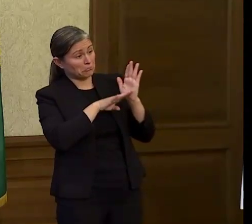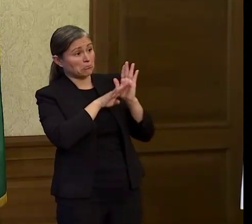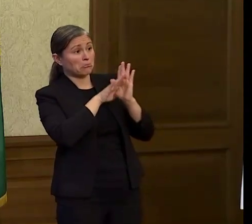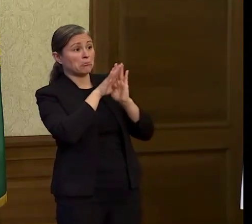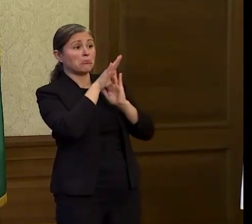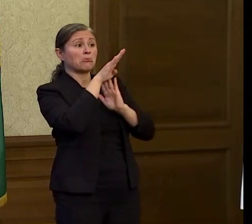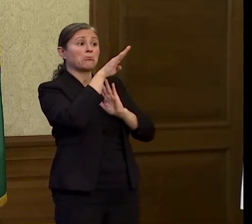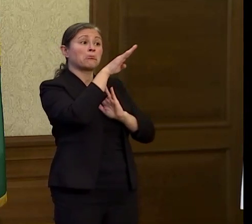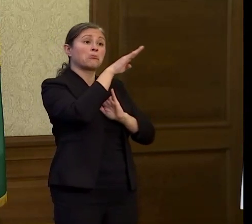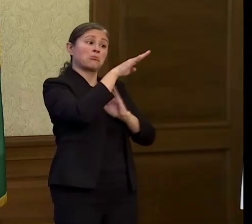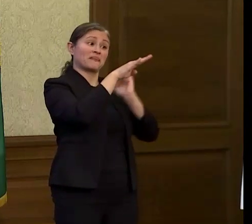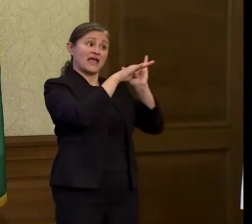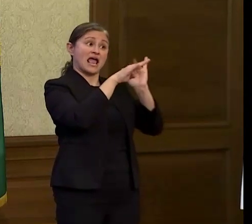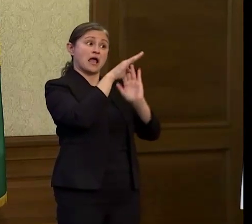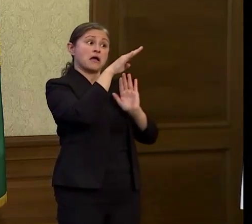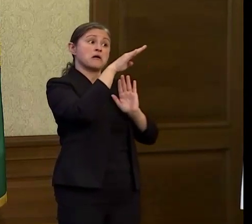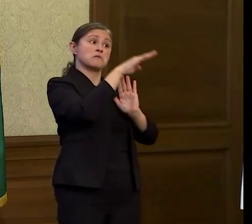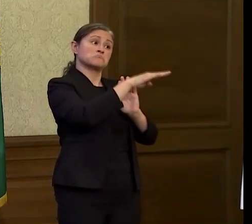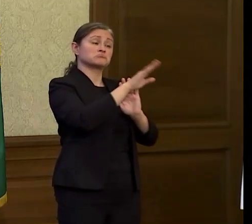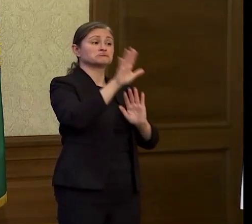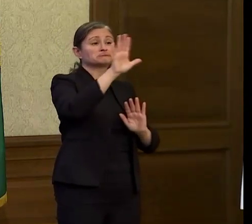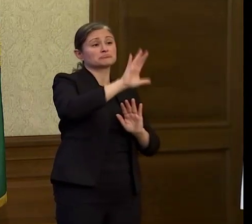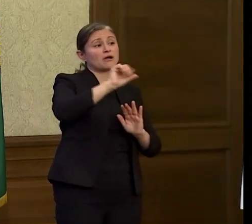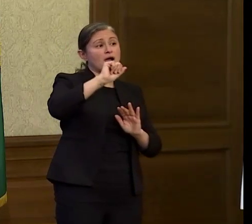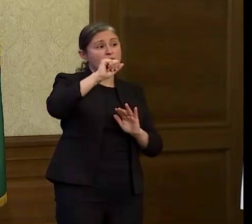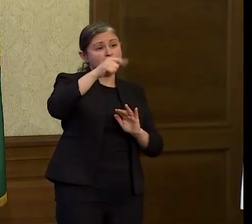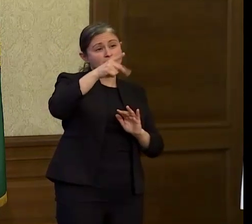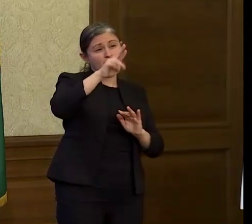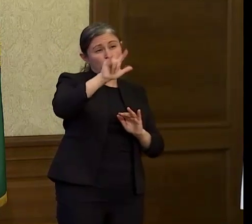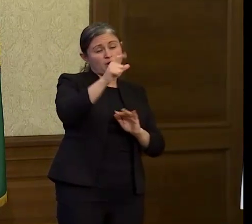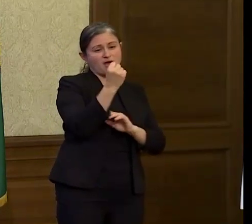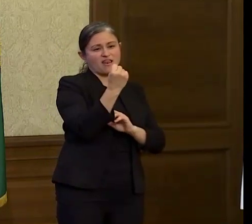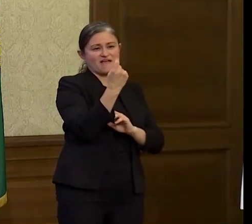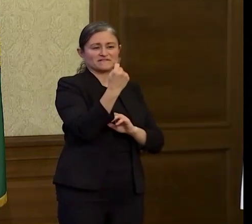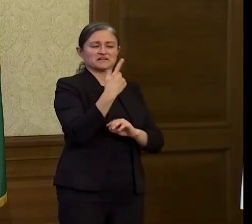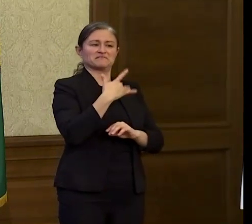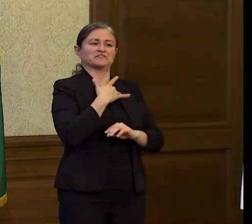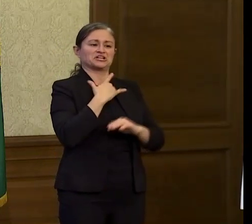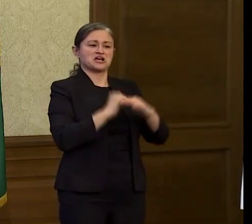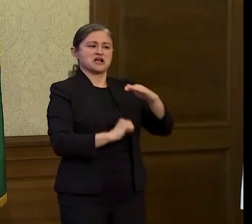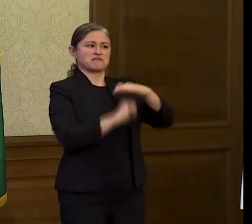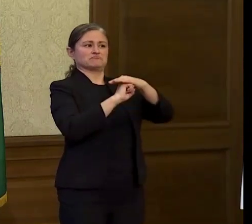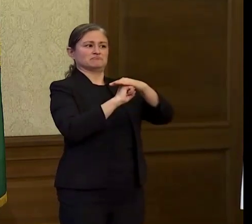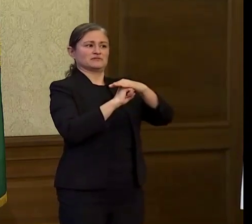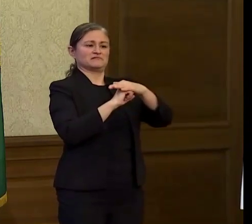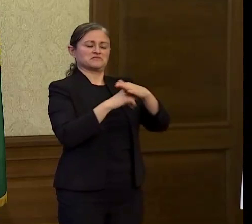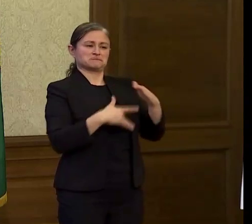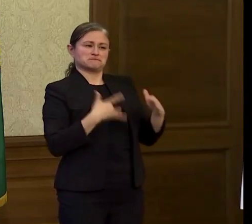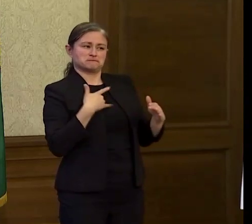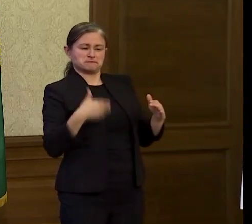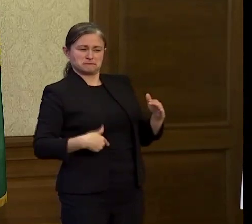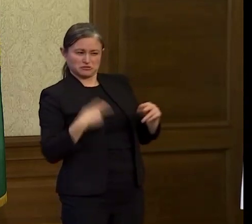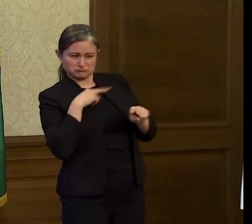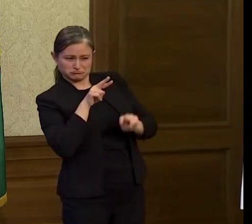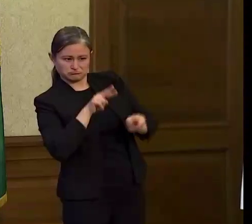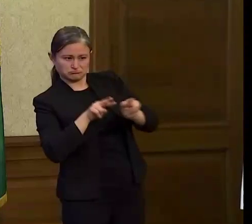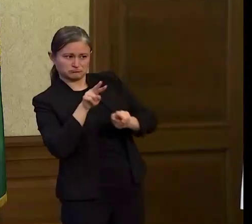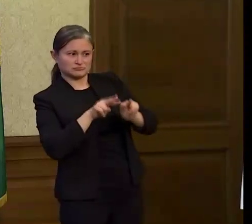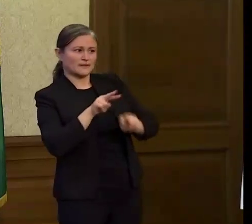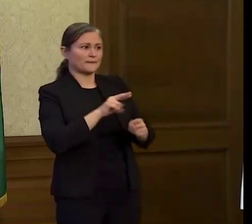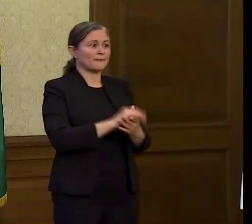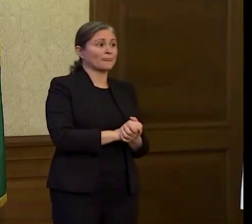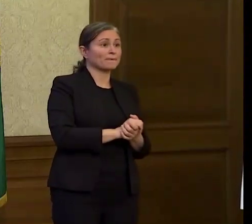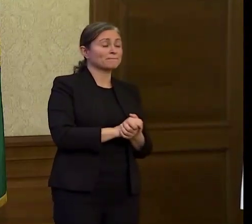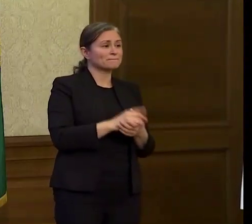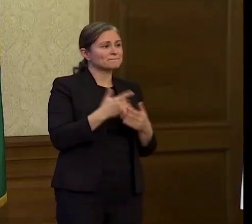around April 11th. That is an estimate. And they are feeding new data into this